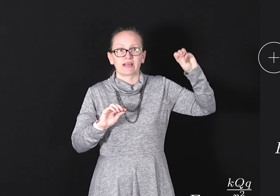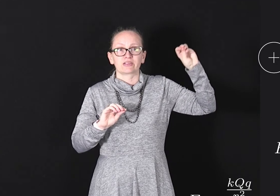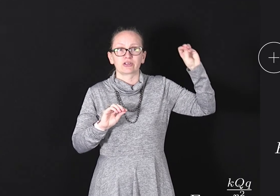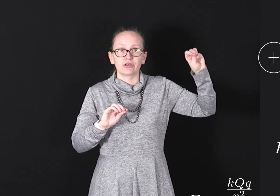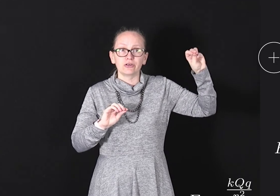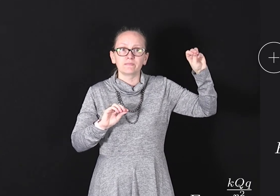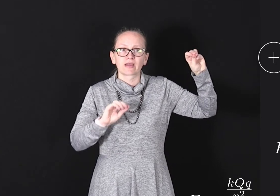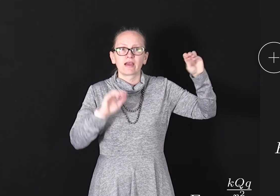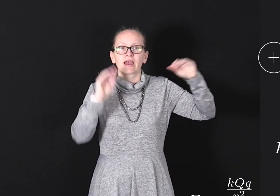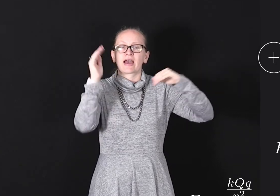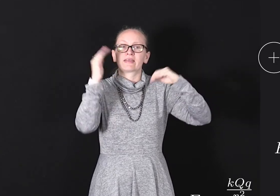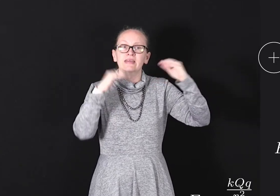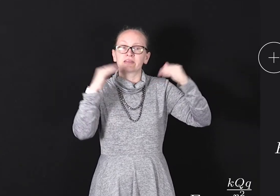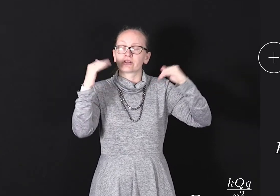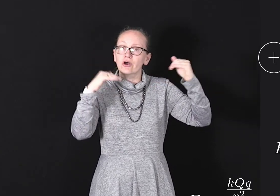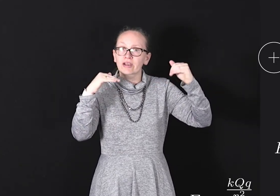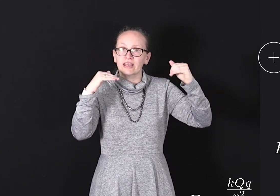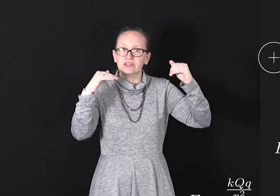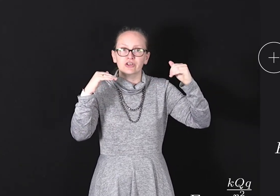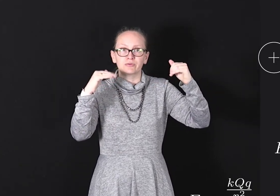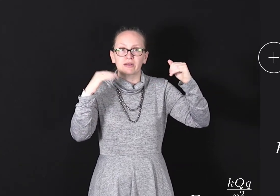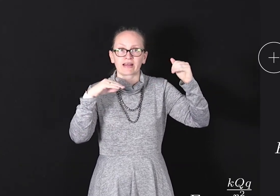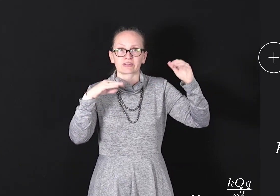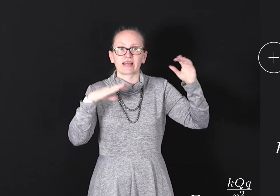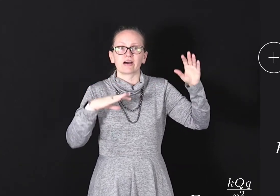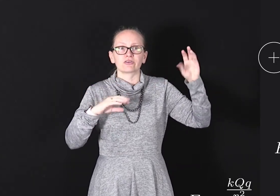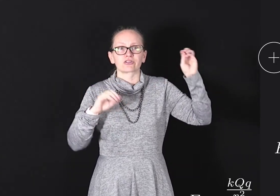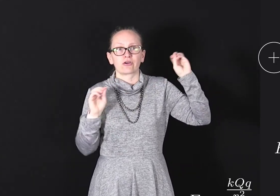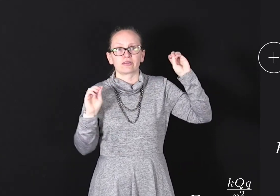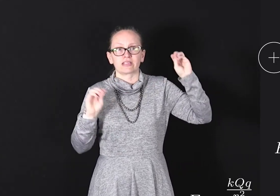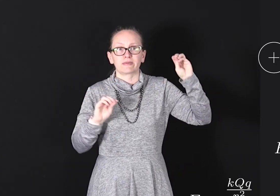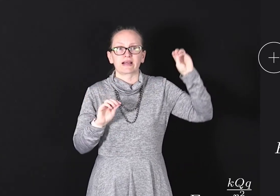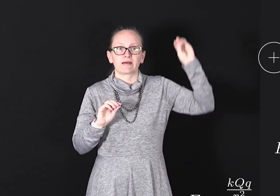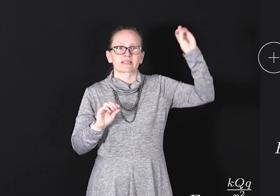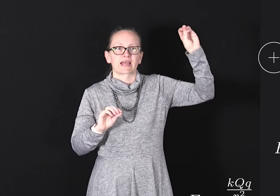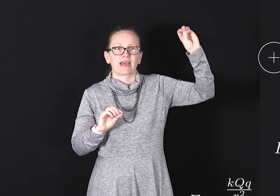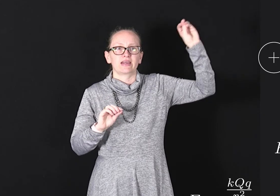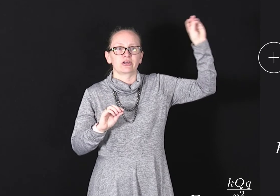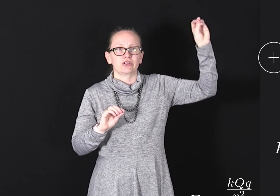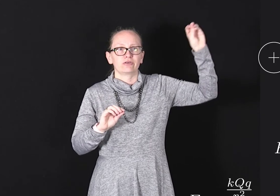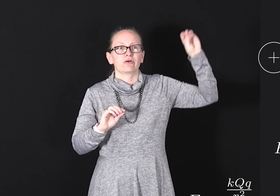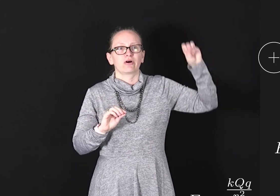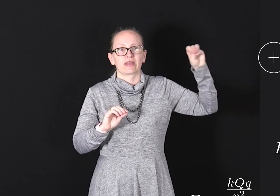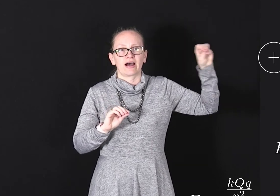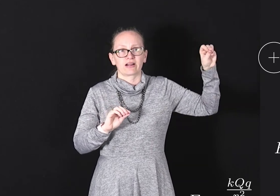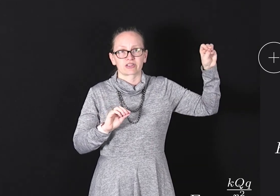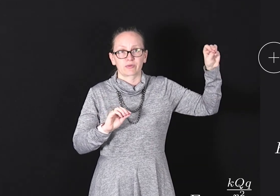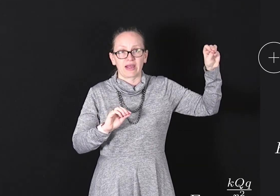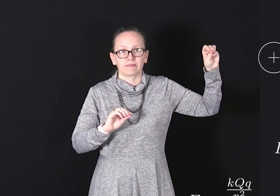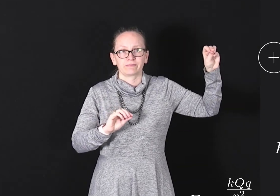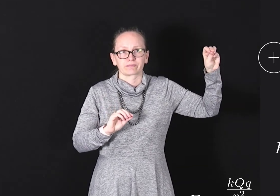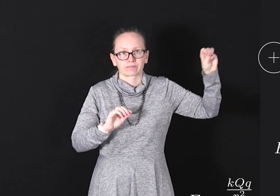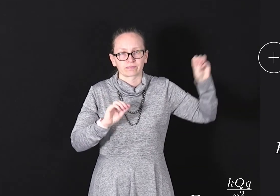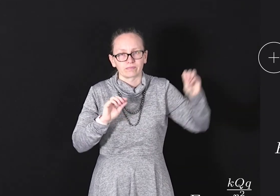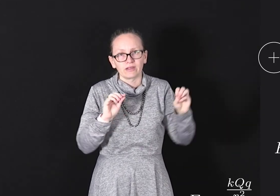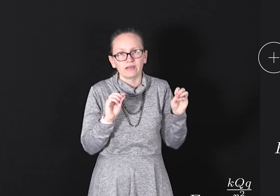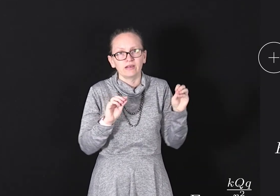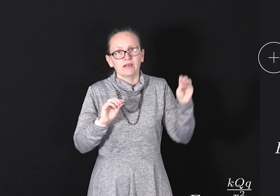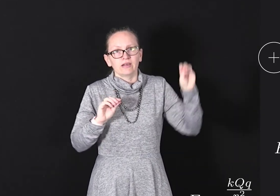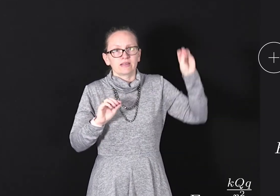Q, and then the lowercase Qs will cancel out, so this becomes kq on R squared.